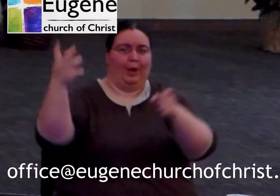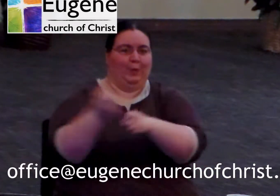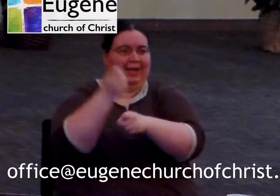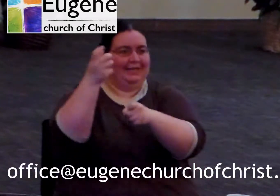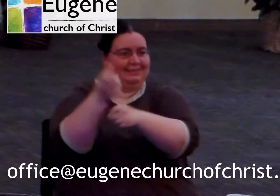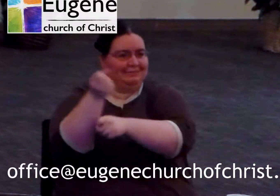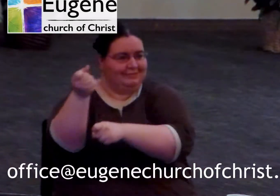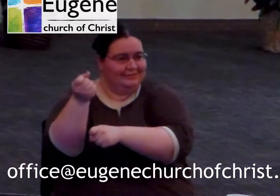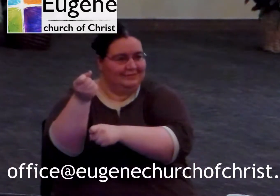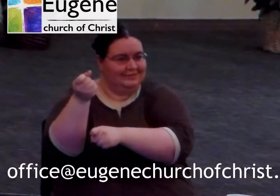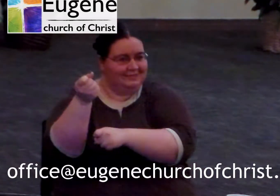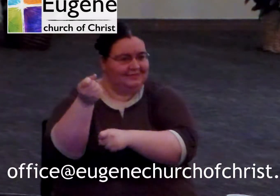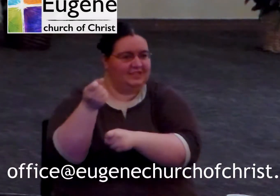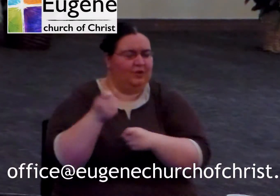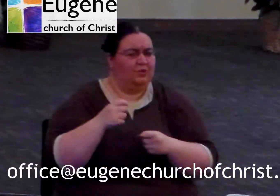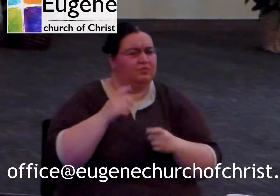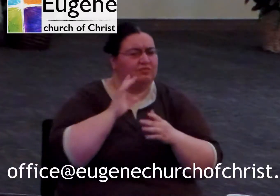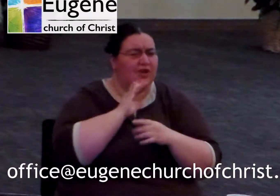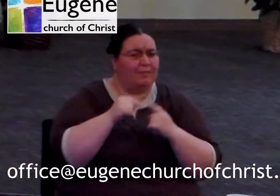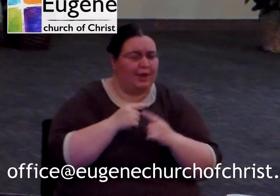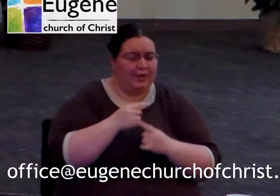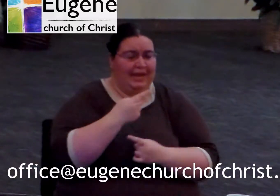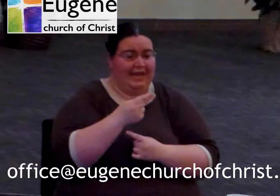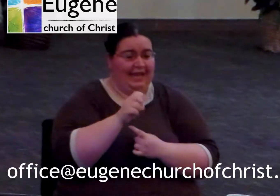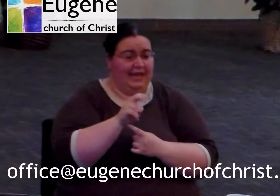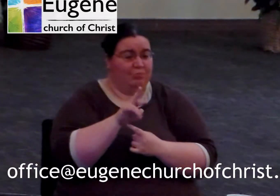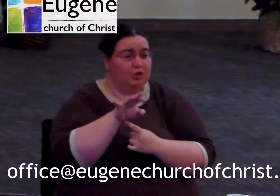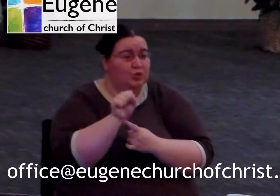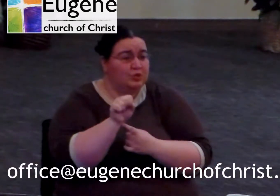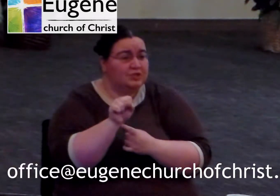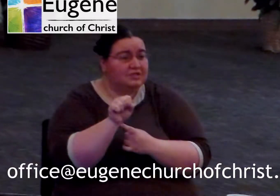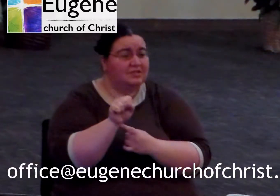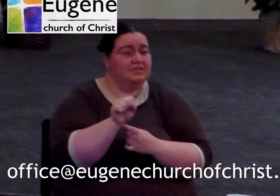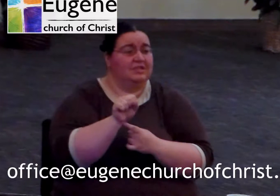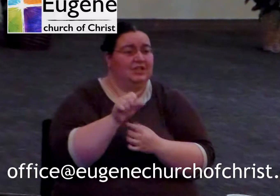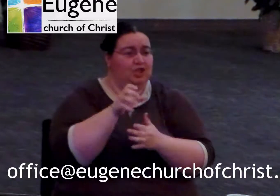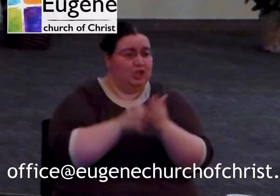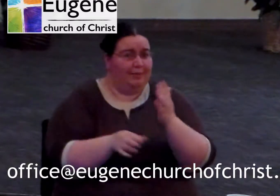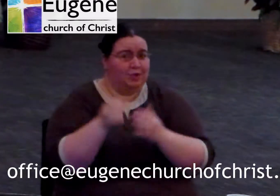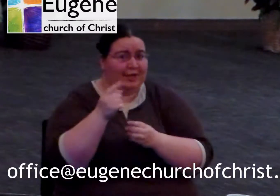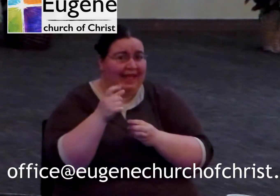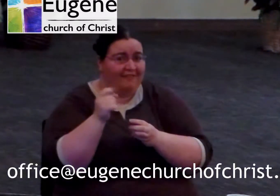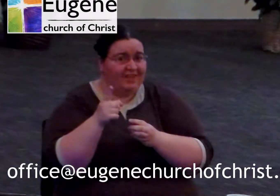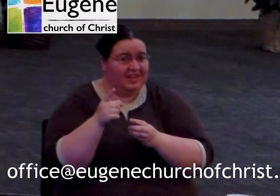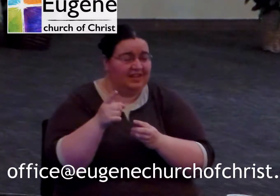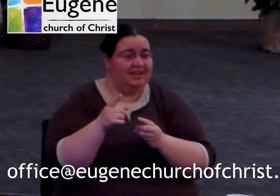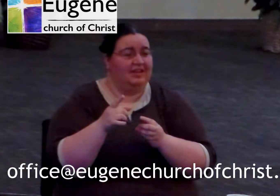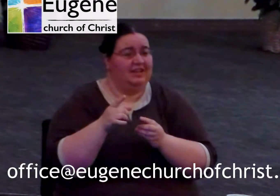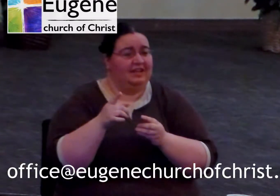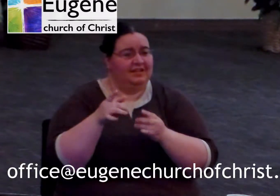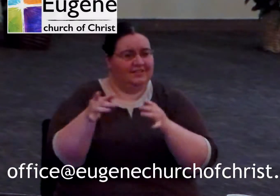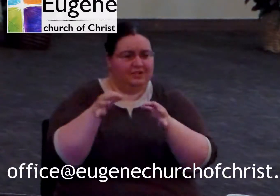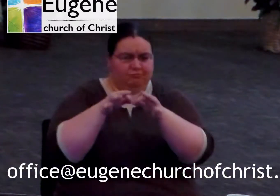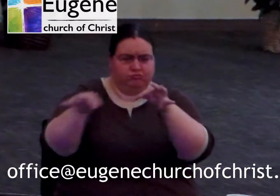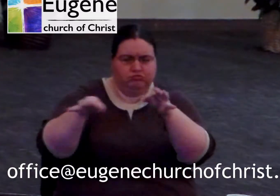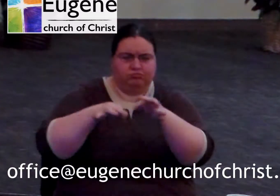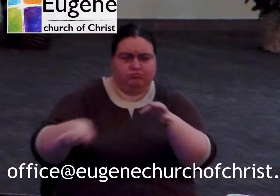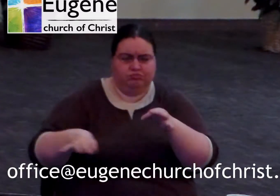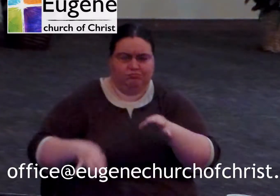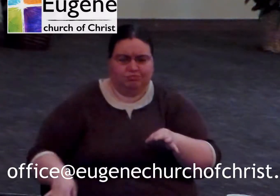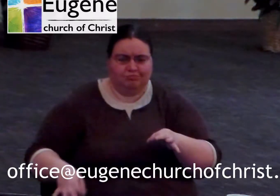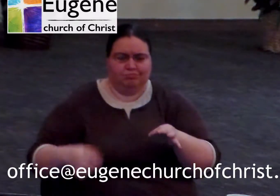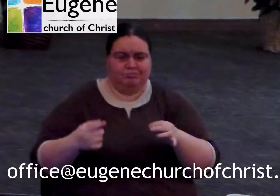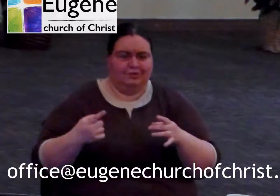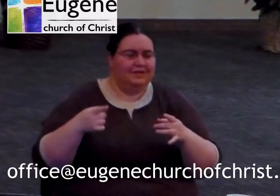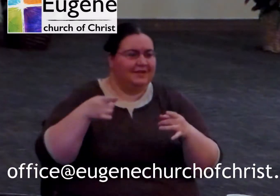in our lives. And the key, I think, for being a great, faithful person is to remember those things and then to share those stories. And I just remembered